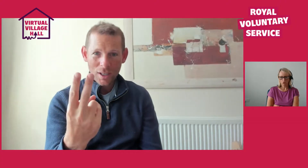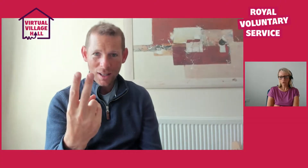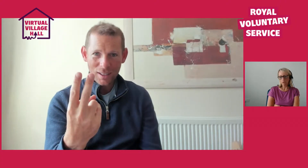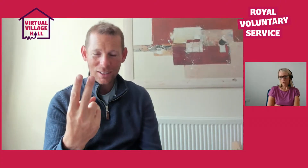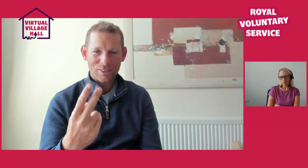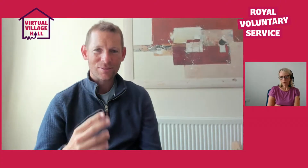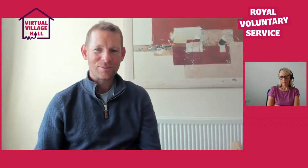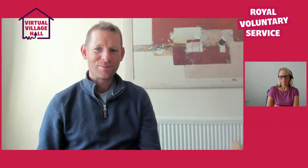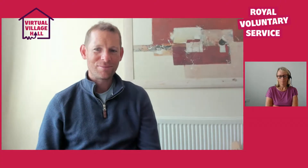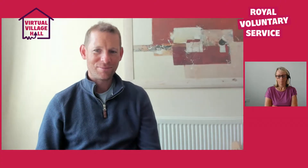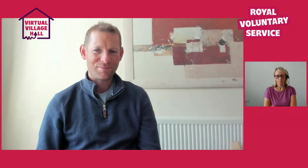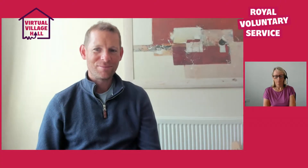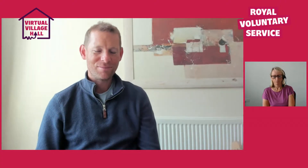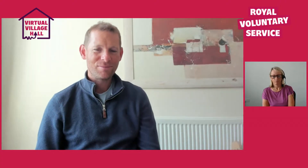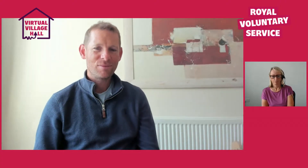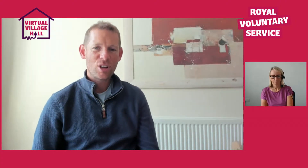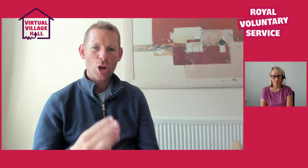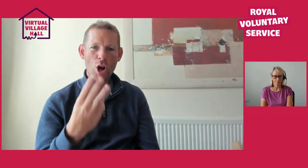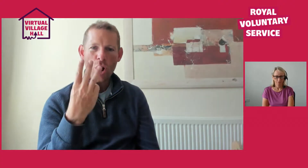2 o'clock.